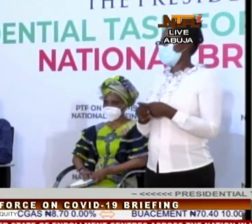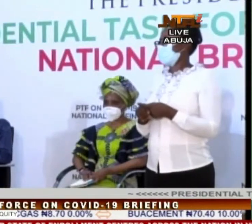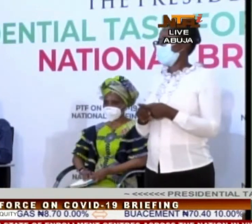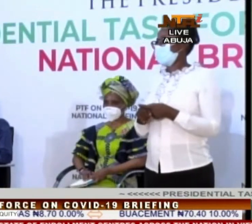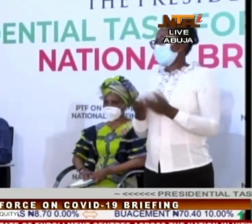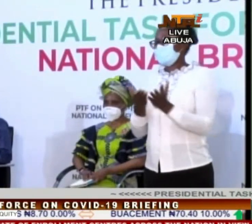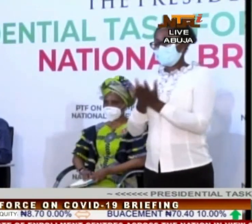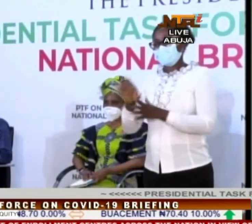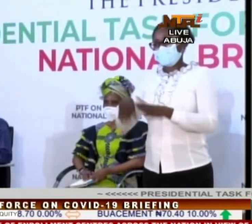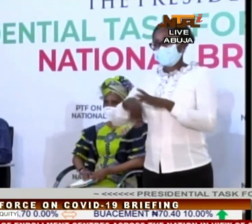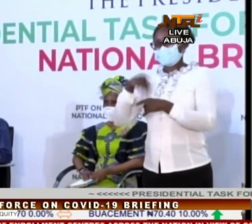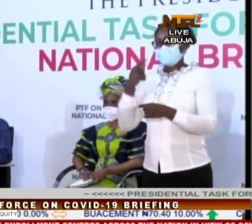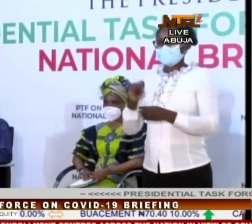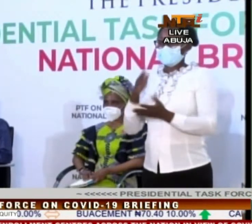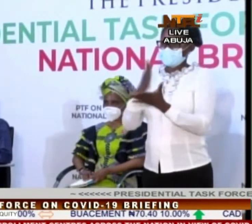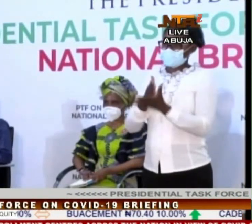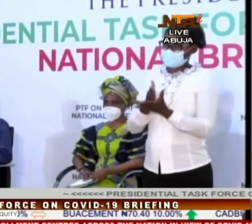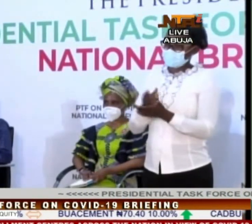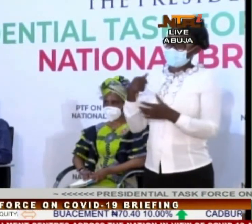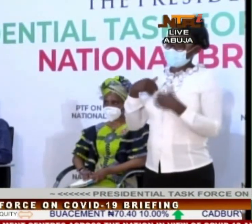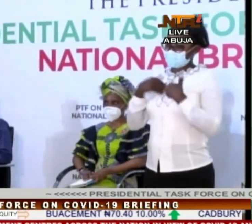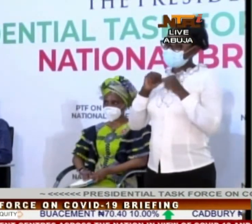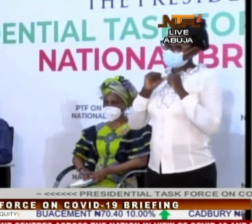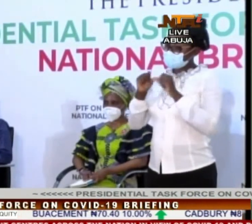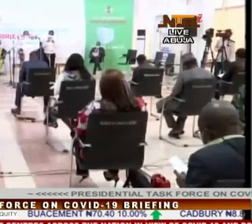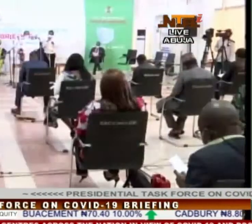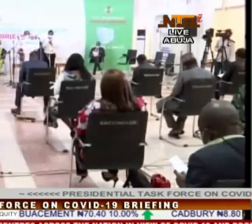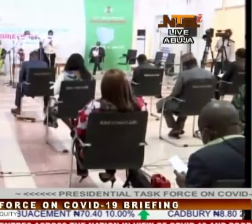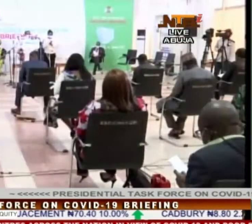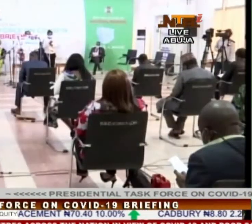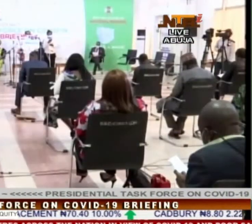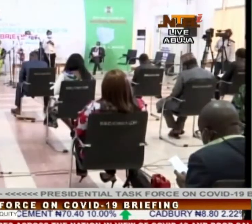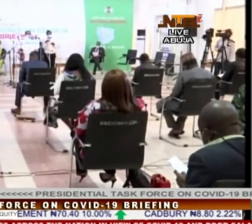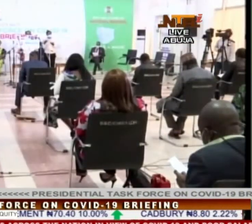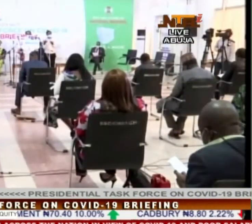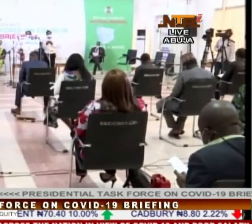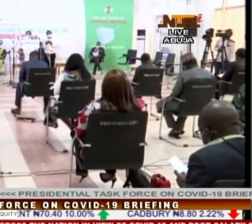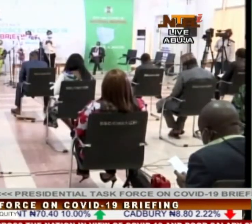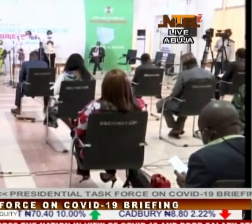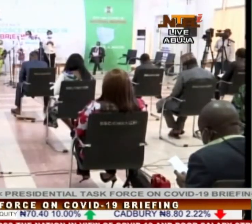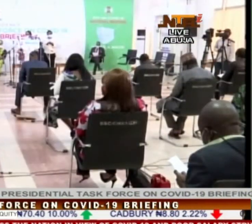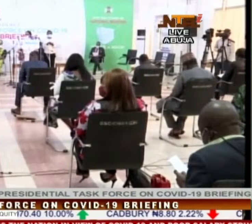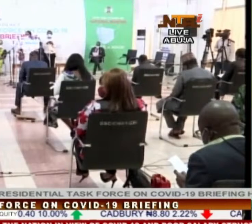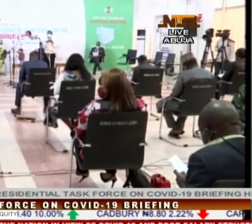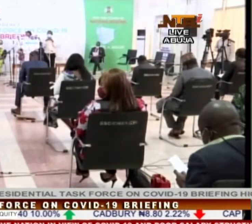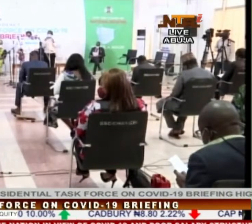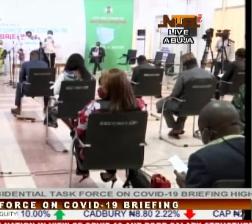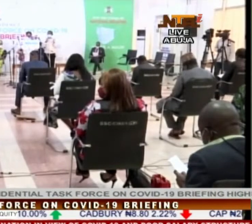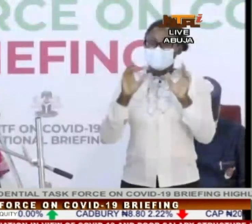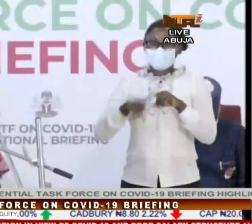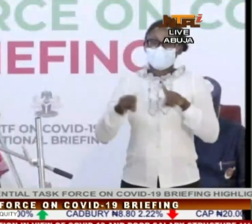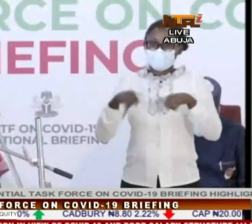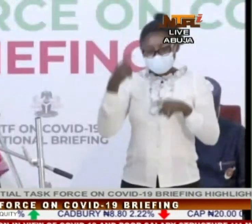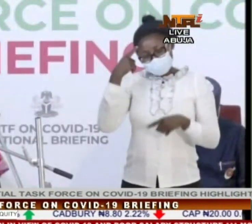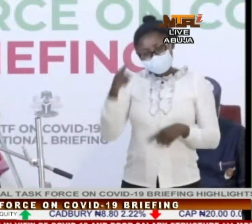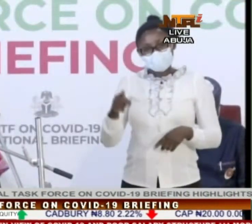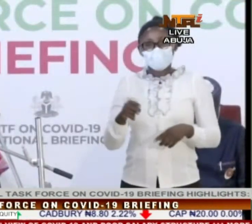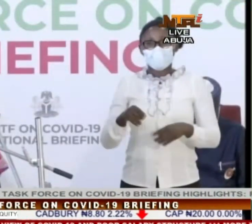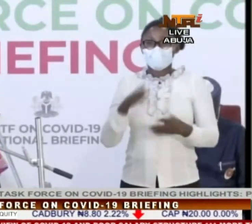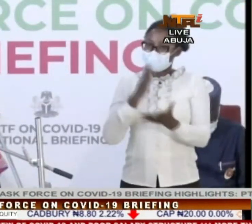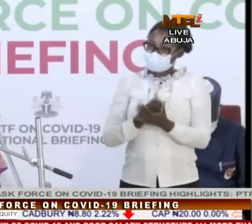throughout the holidays, we have continued to work. Some of our colleagues were not able to even go for the holiday to meet with their loved